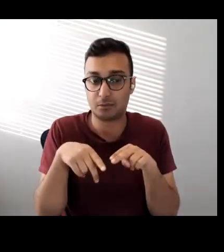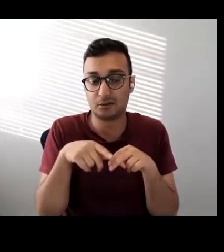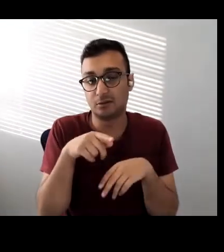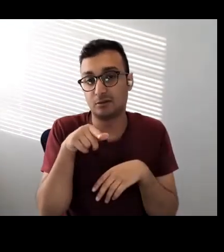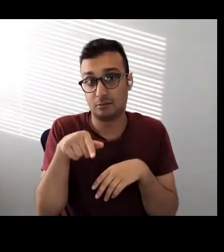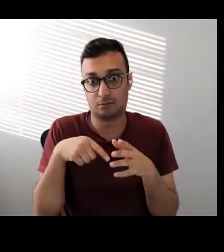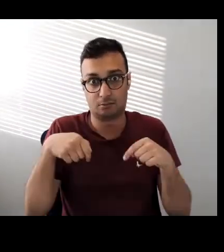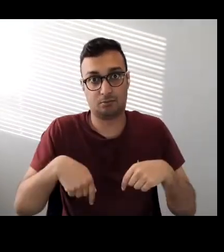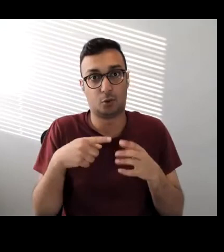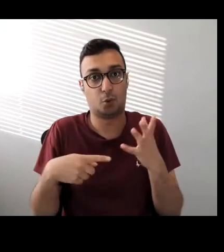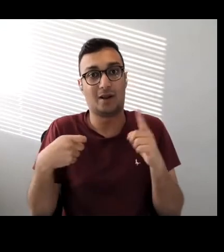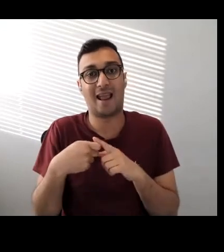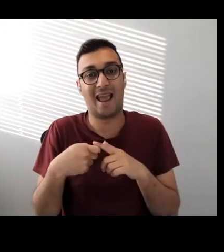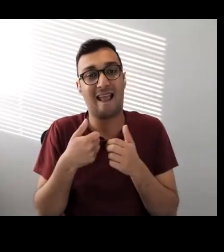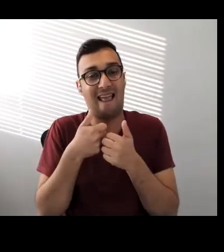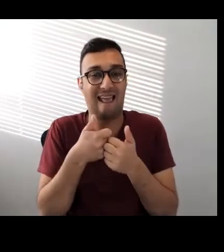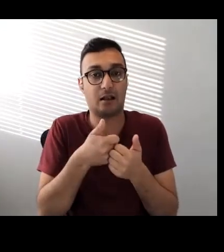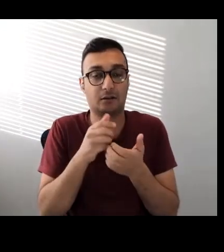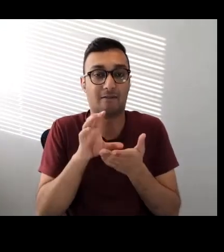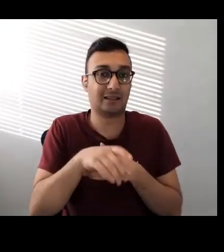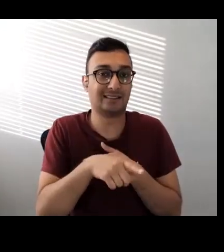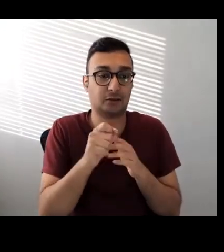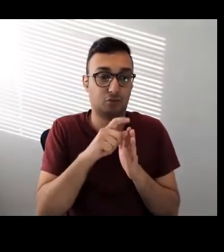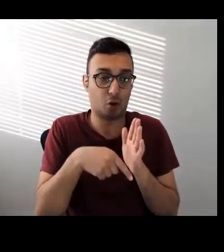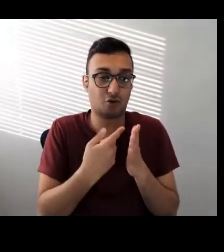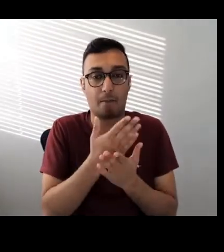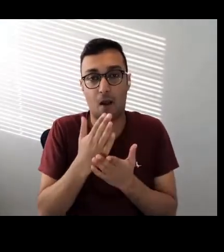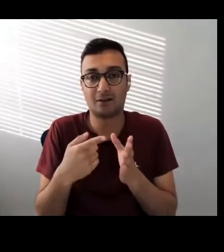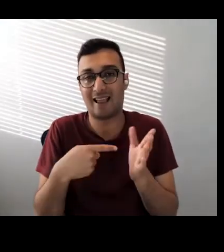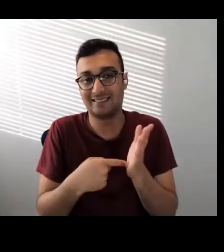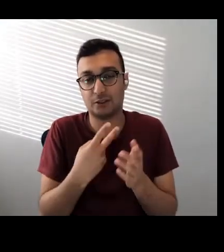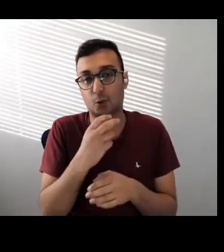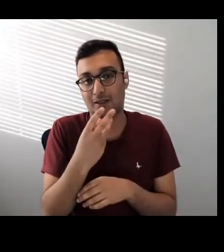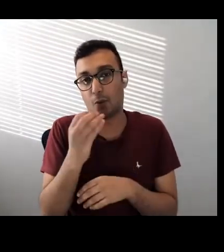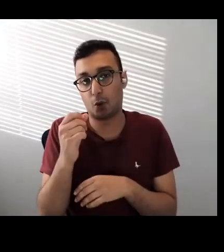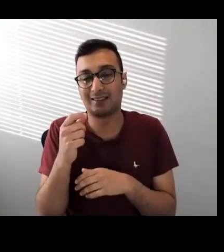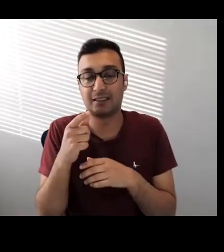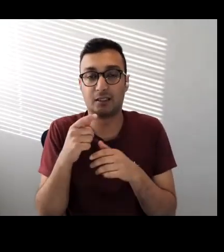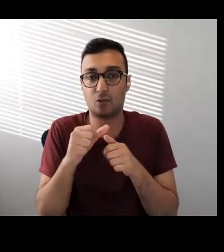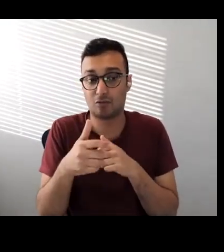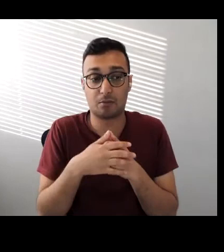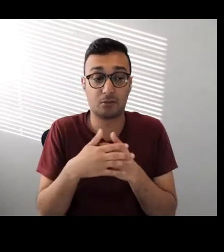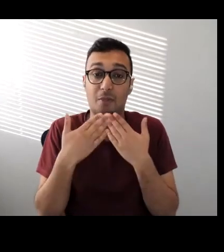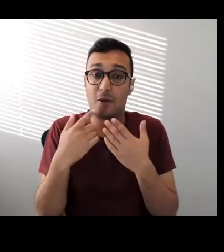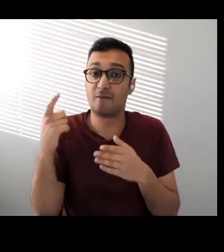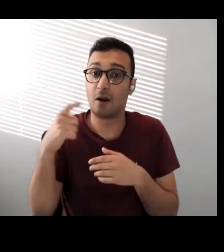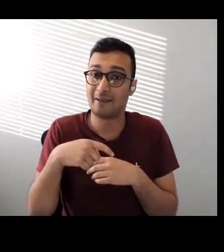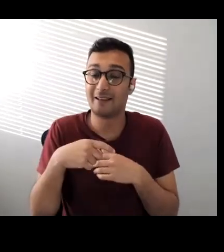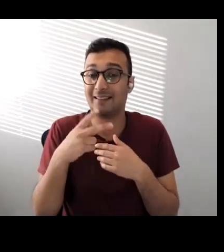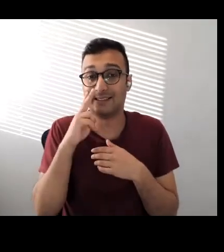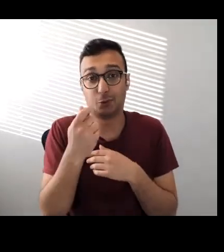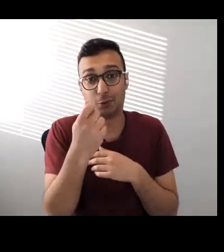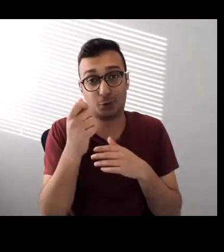project as part of the GDI Hub's AT 2030 programme. Thank you so much for joining and we'll see you again soon. Cheers, bye.